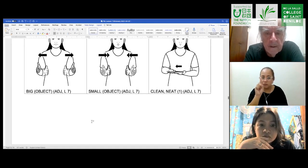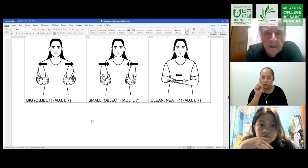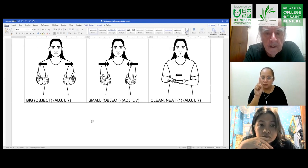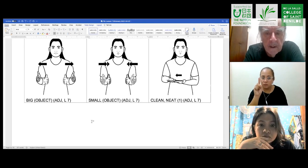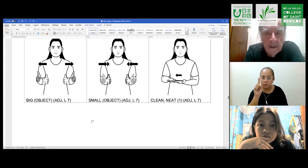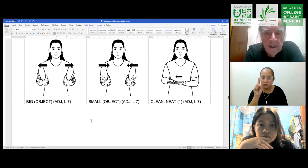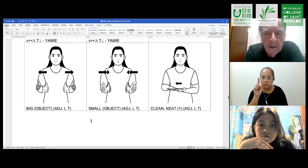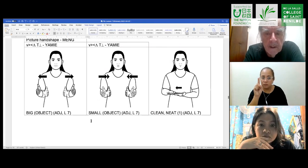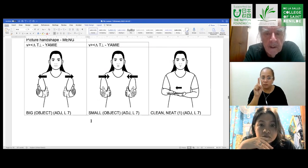Yeah.